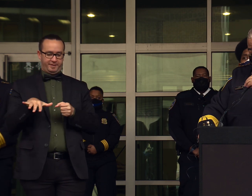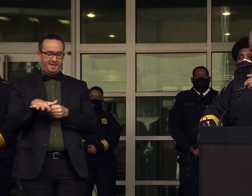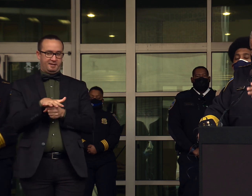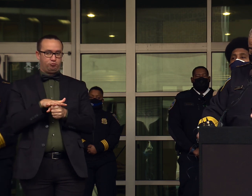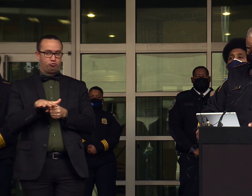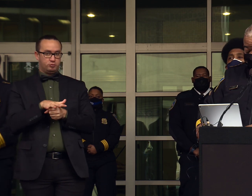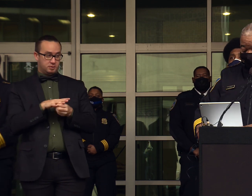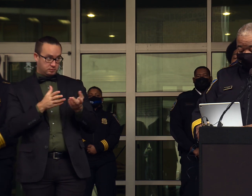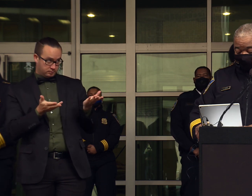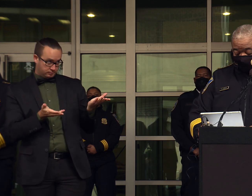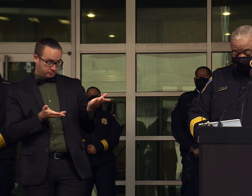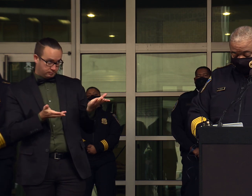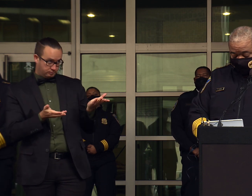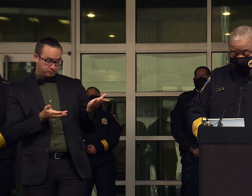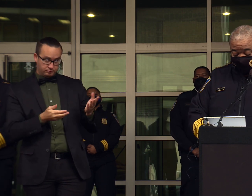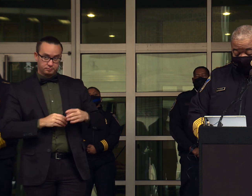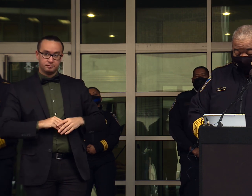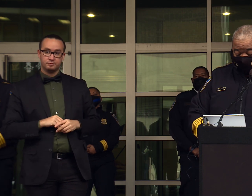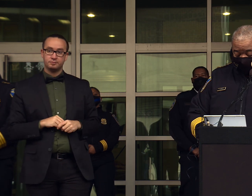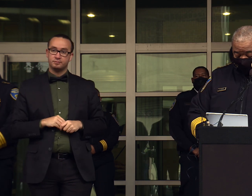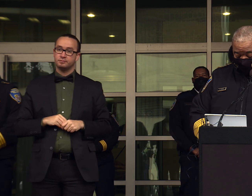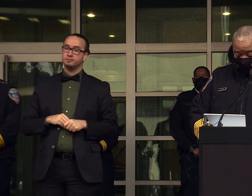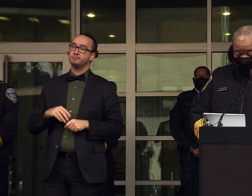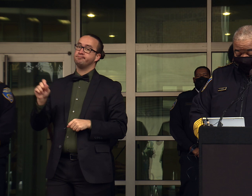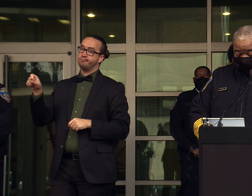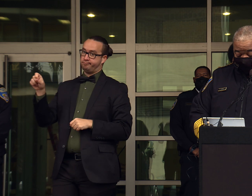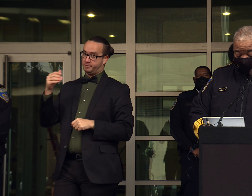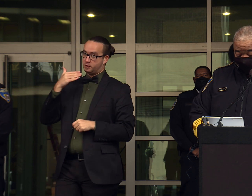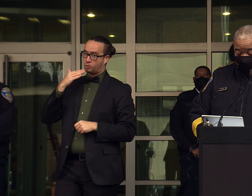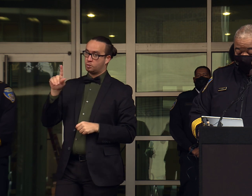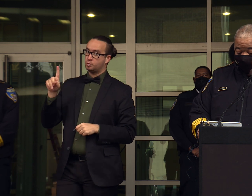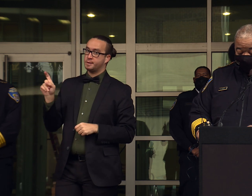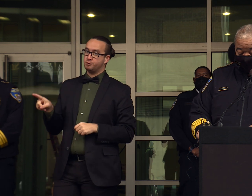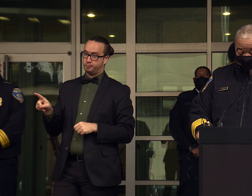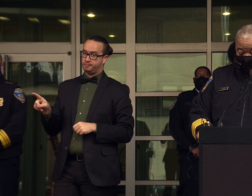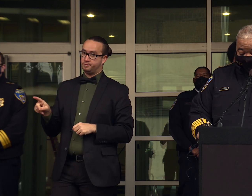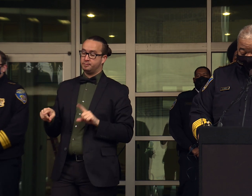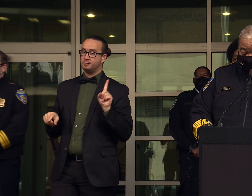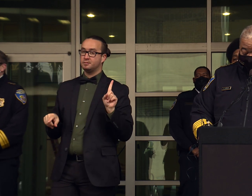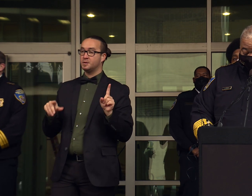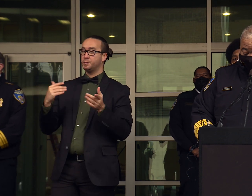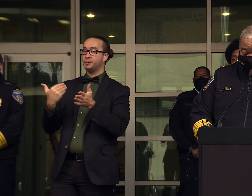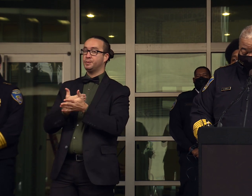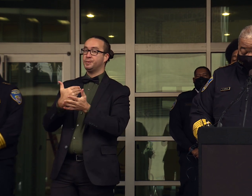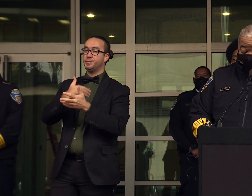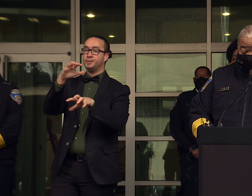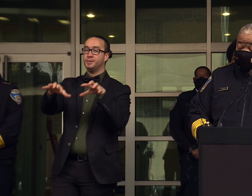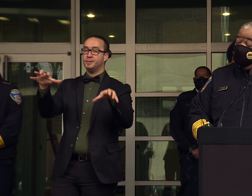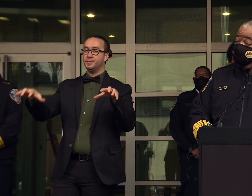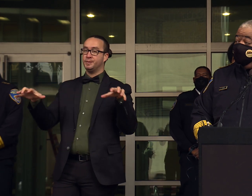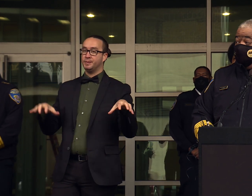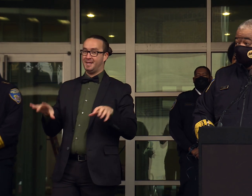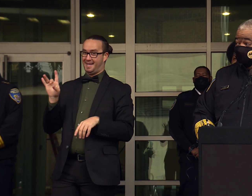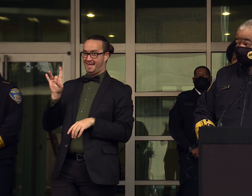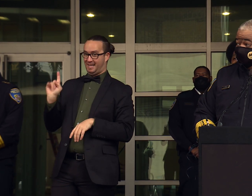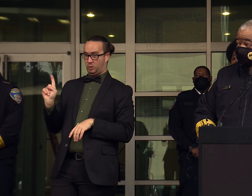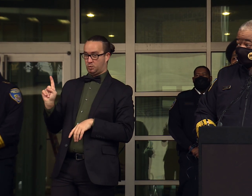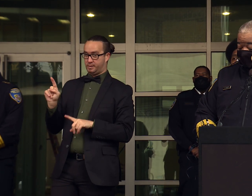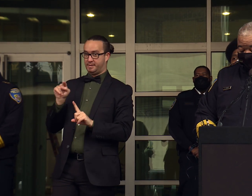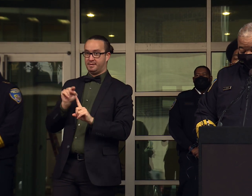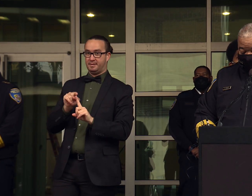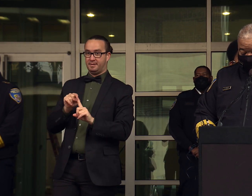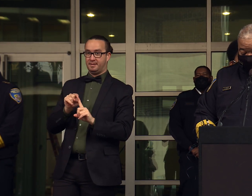Yeah, good question. The new zones 81 actually amounts to an elimination of